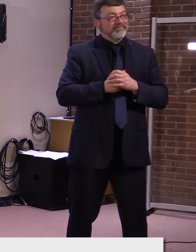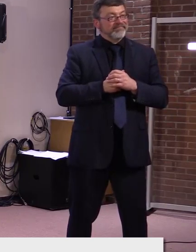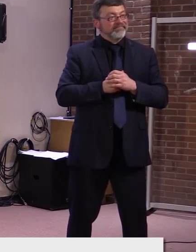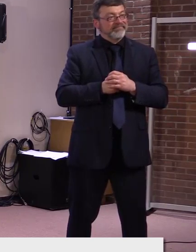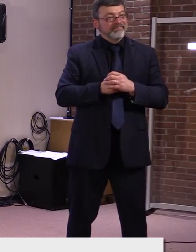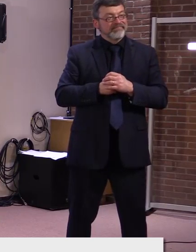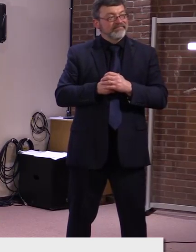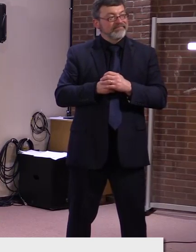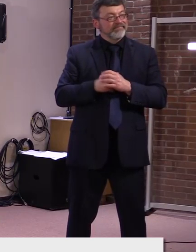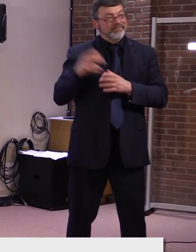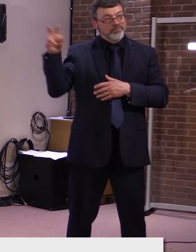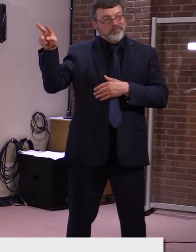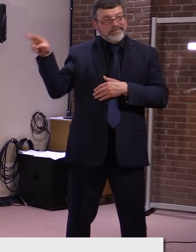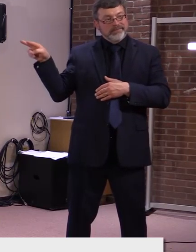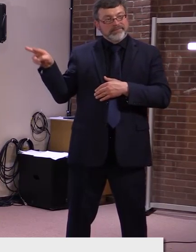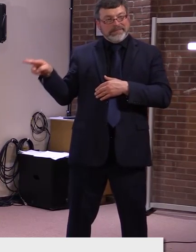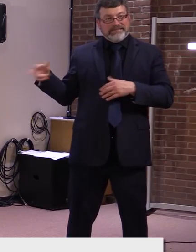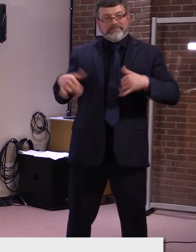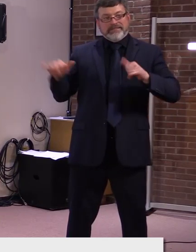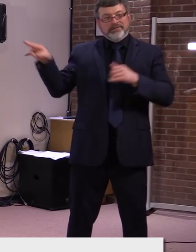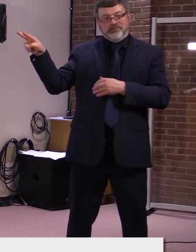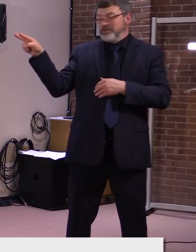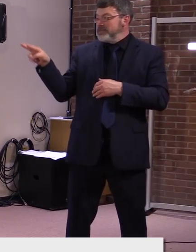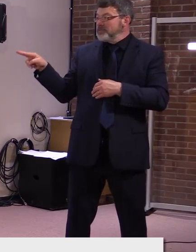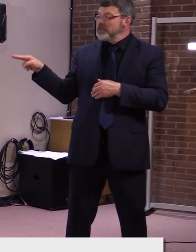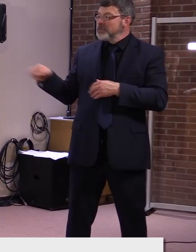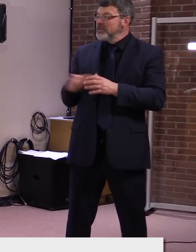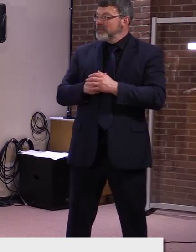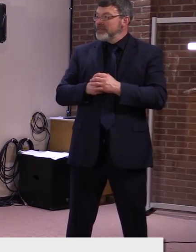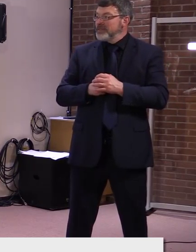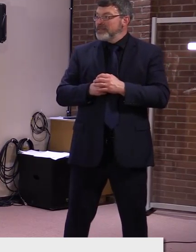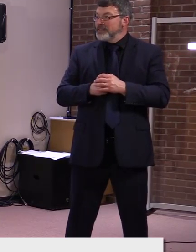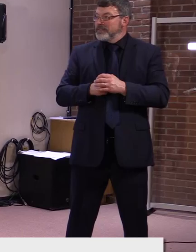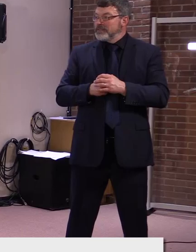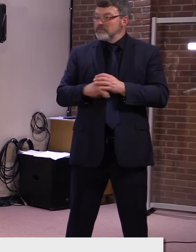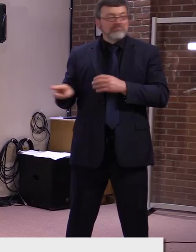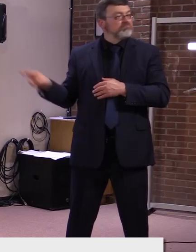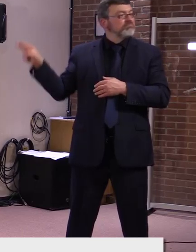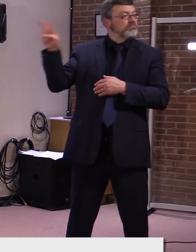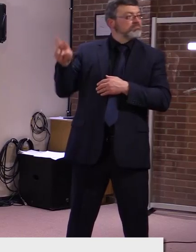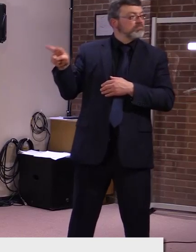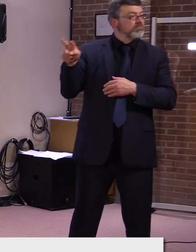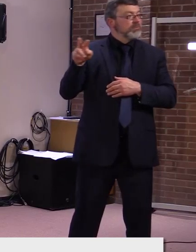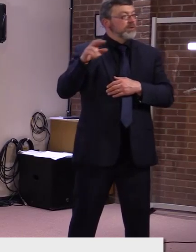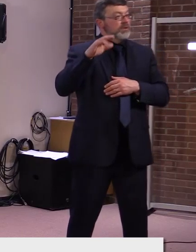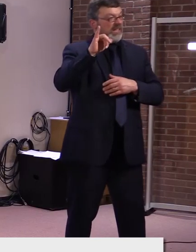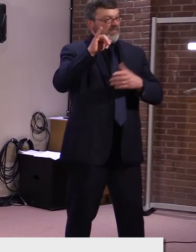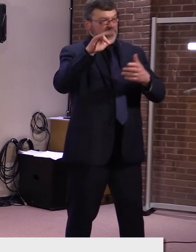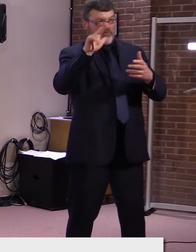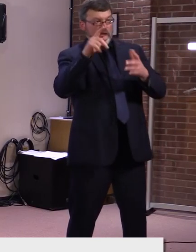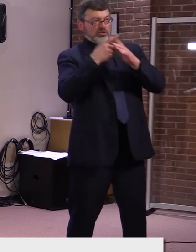in Morristown, Vermont. This would be on the 23rd. So from the 22nd to the 23rd, there's a lot